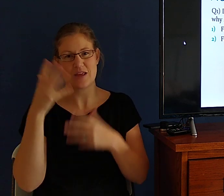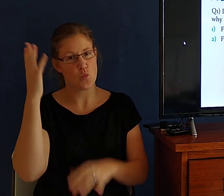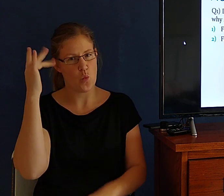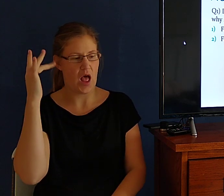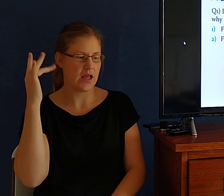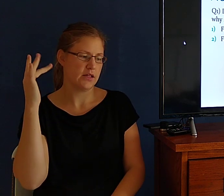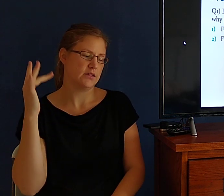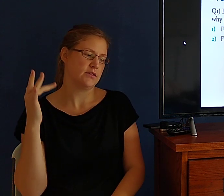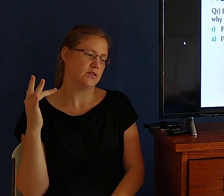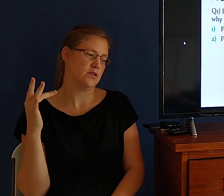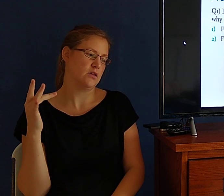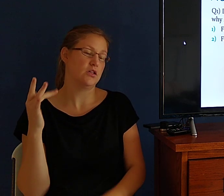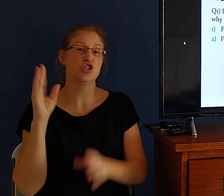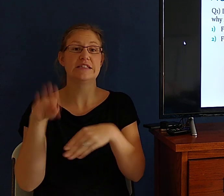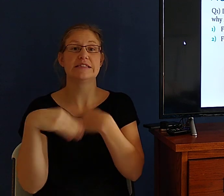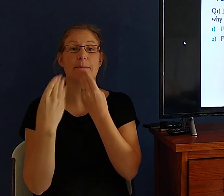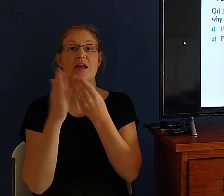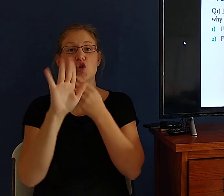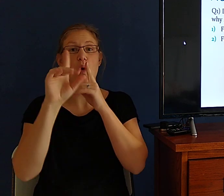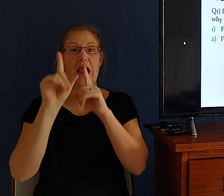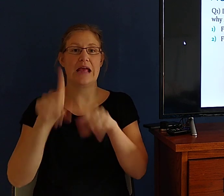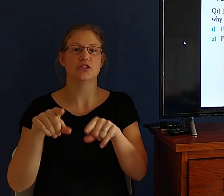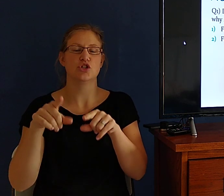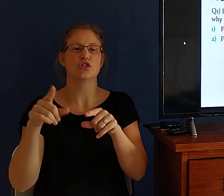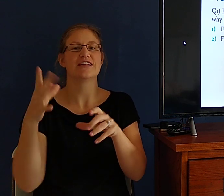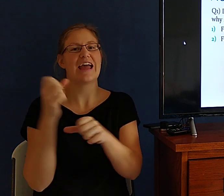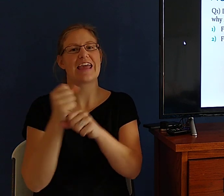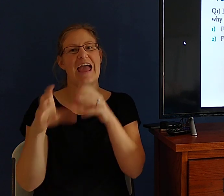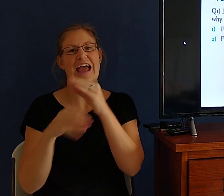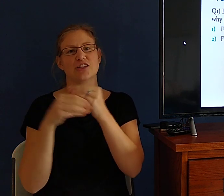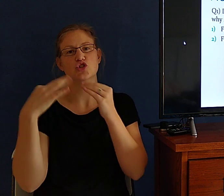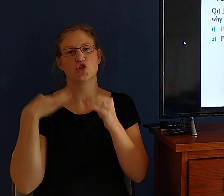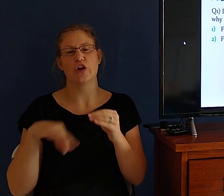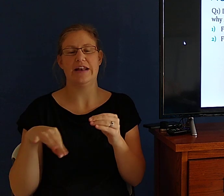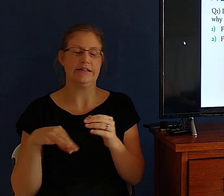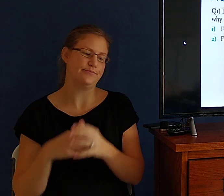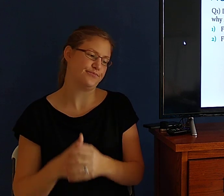Submit your solution to get an extra credit before the end of the day.